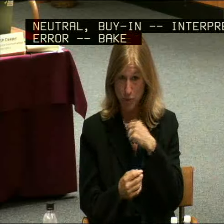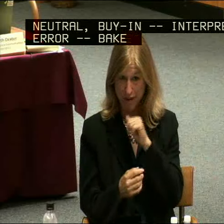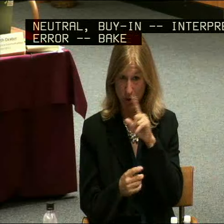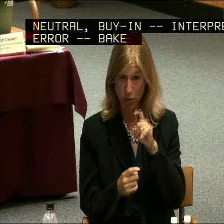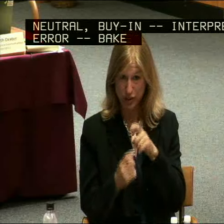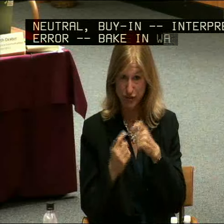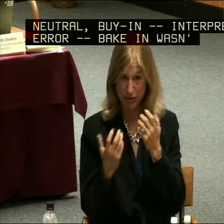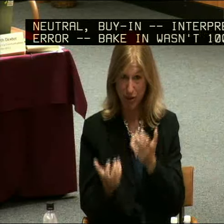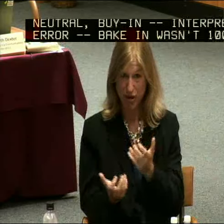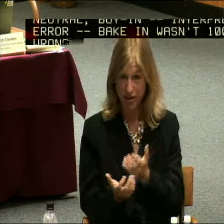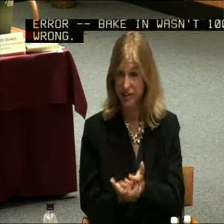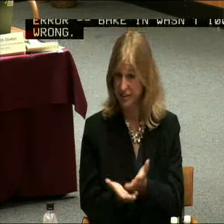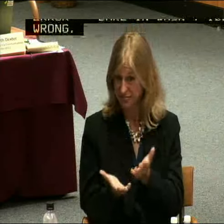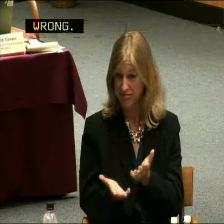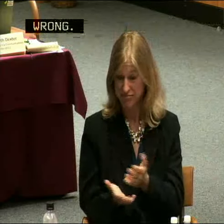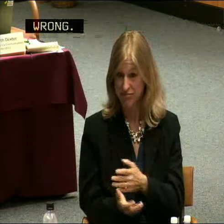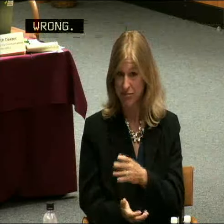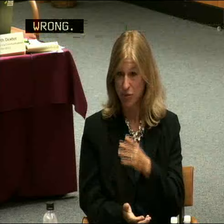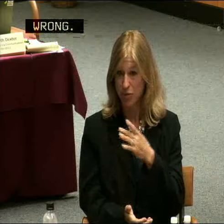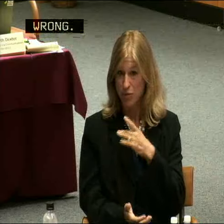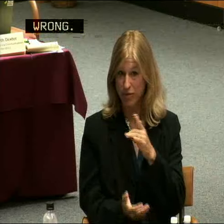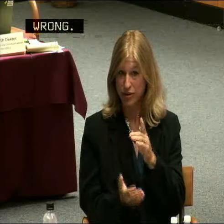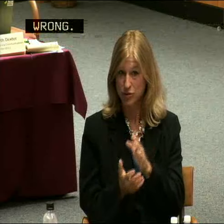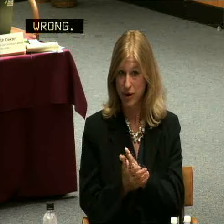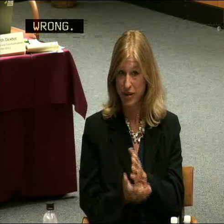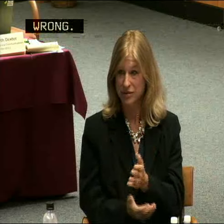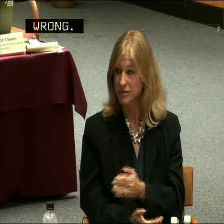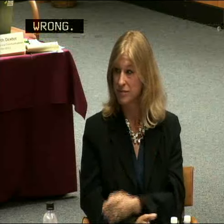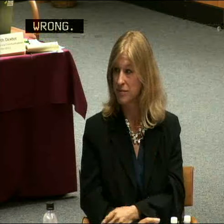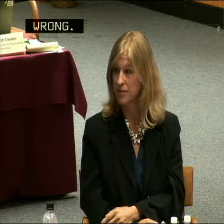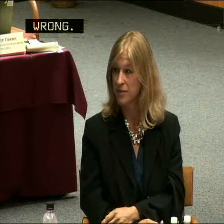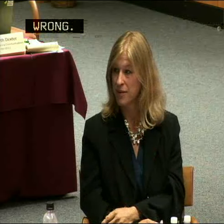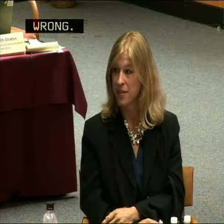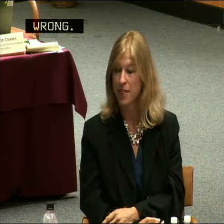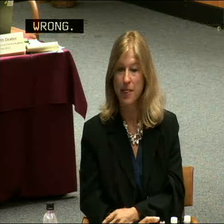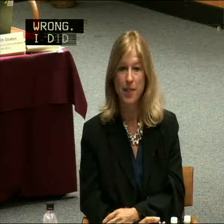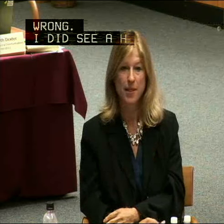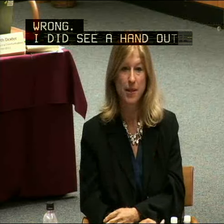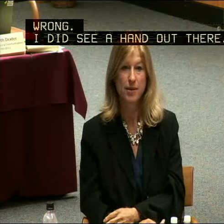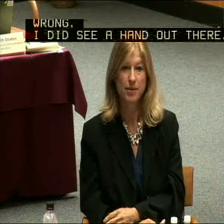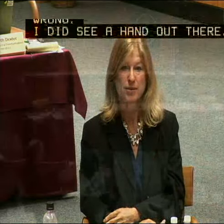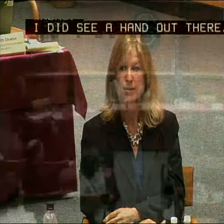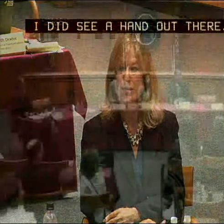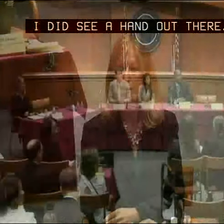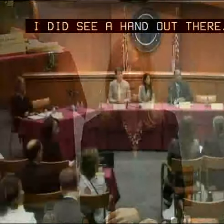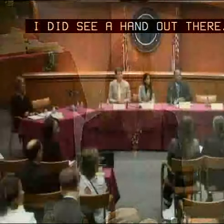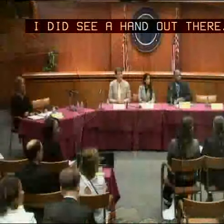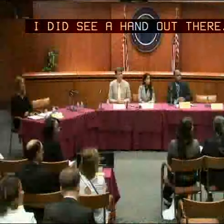did see a hand out there. Did you have a question? Somebody from the audience has a question? You'd like to ask a question?